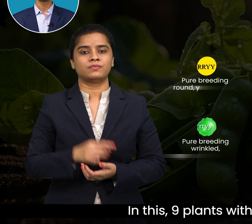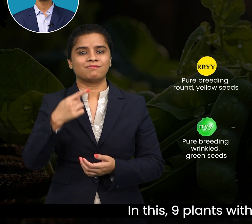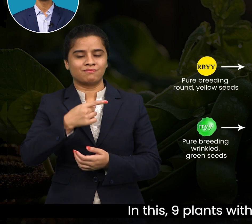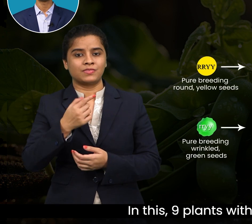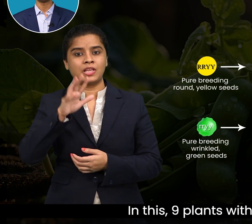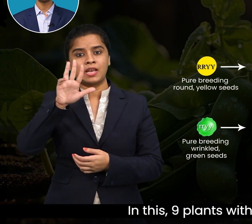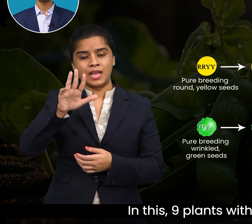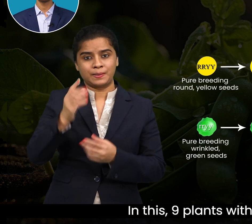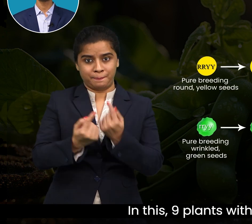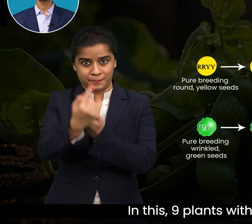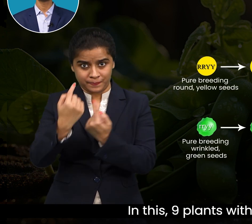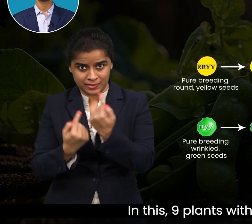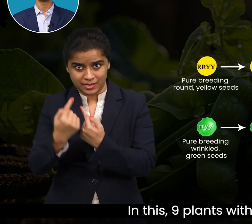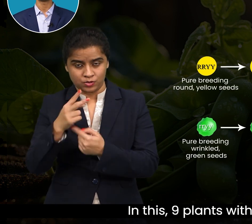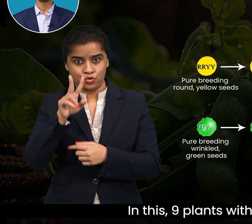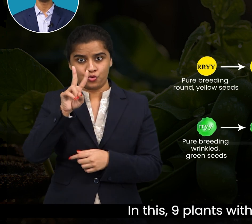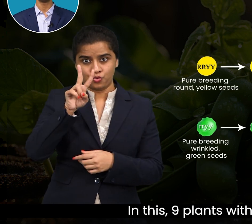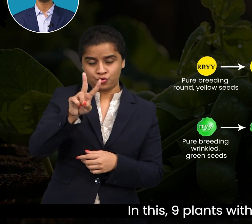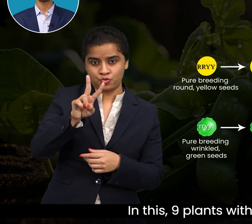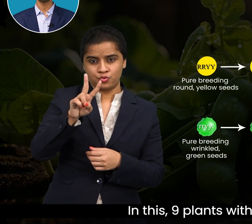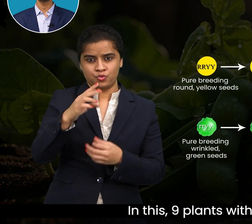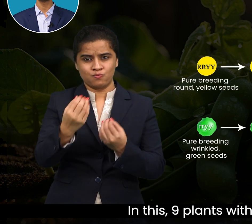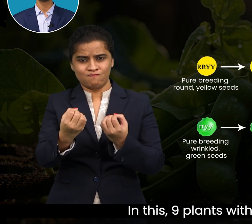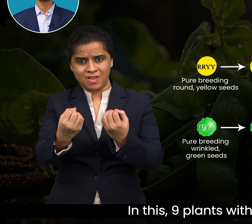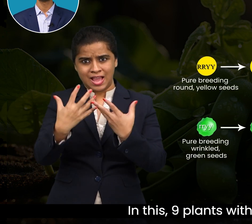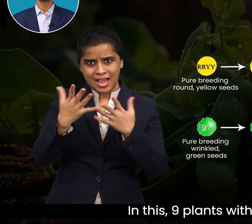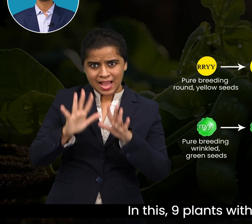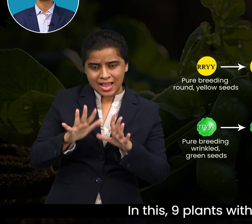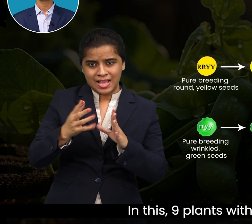In this, 9 plants with 2 dominant traits,